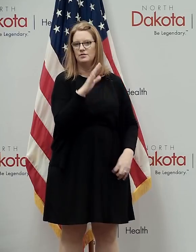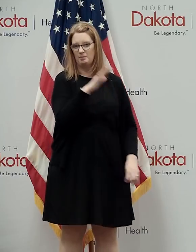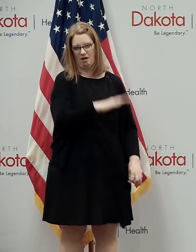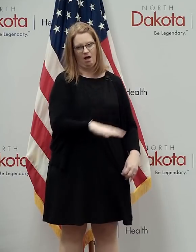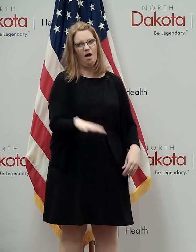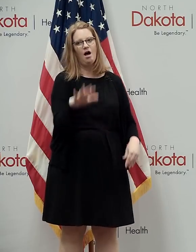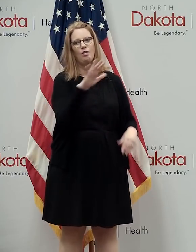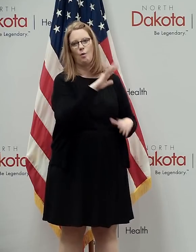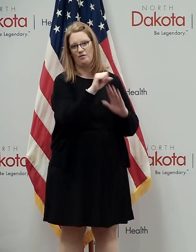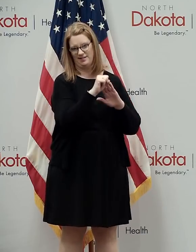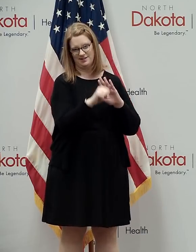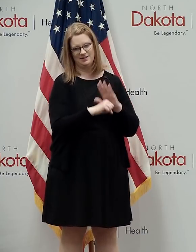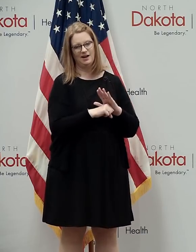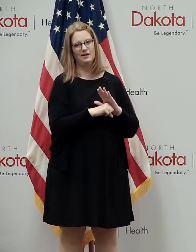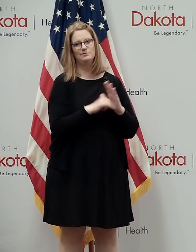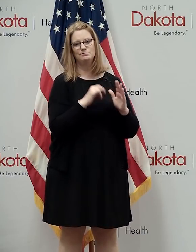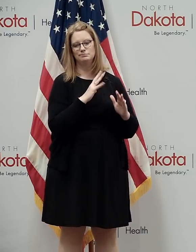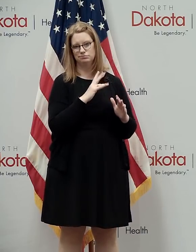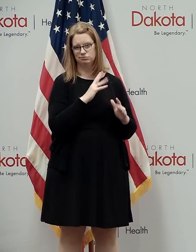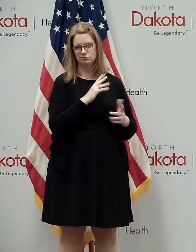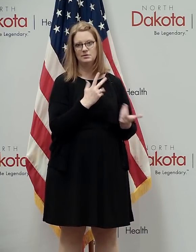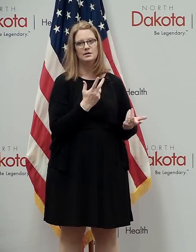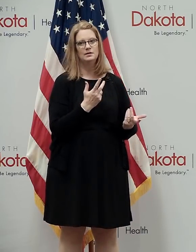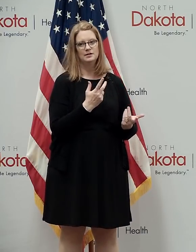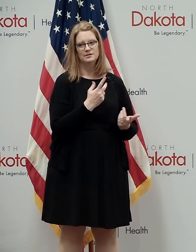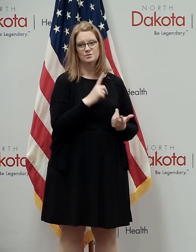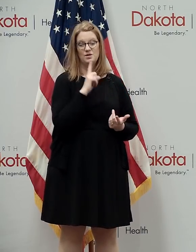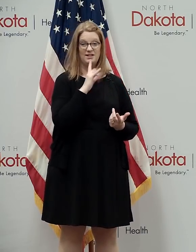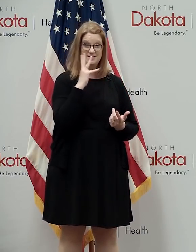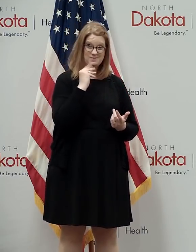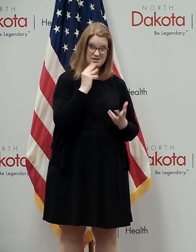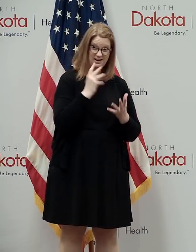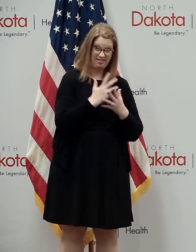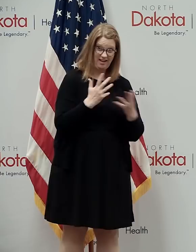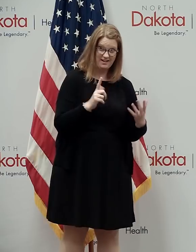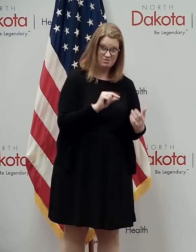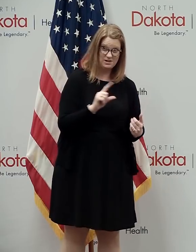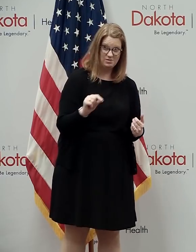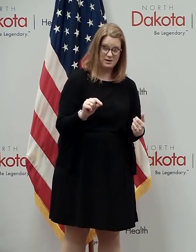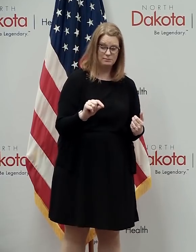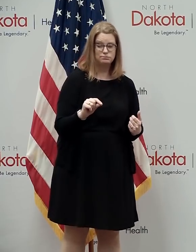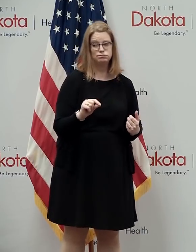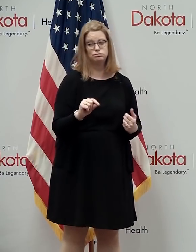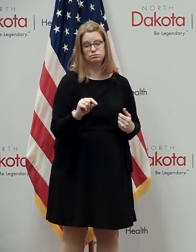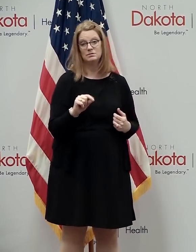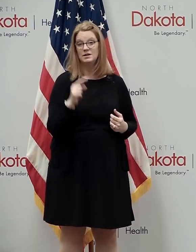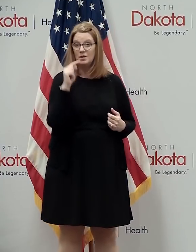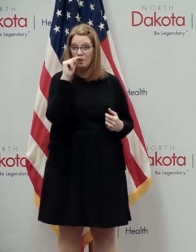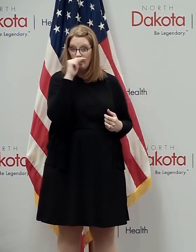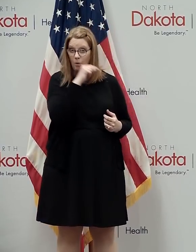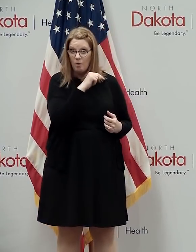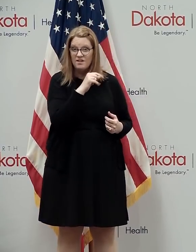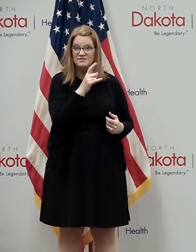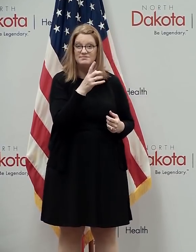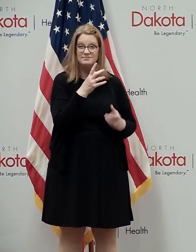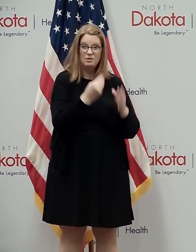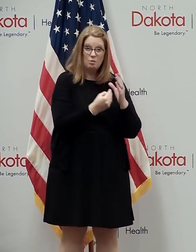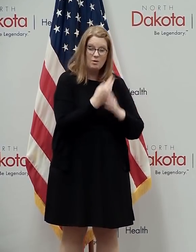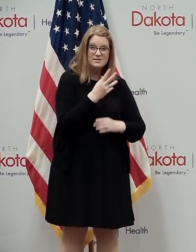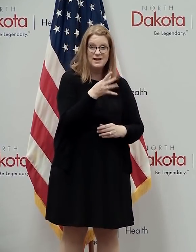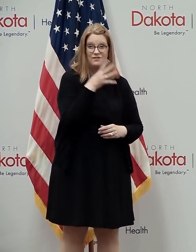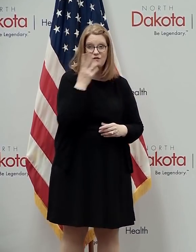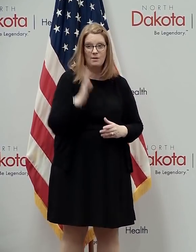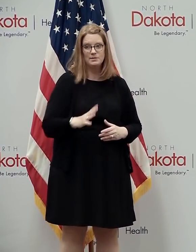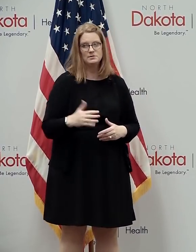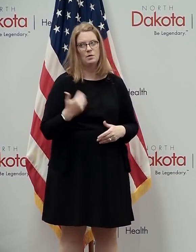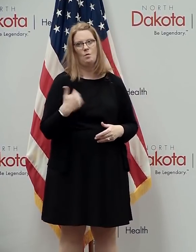around all corners of the state. When I say we've already been through a lot in 2020, corn growers in our ag community, I'm reminded about what they were through